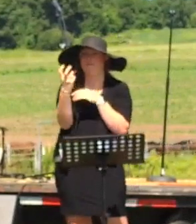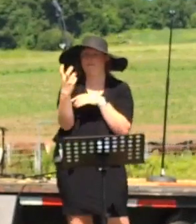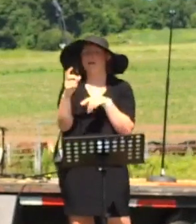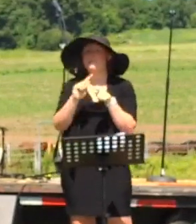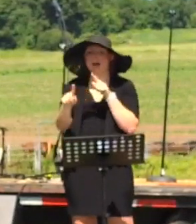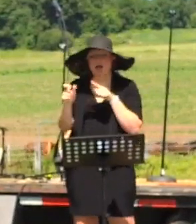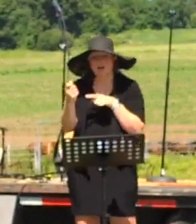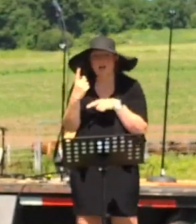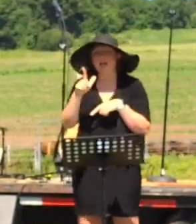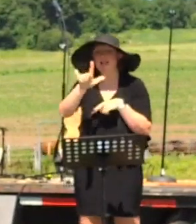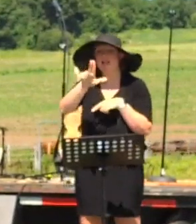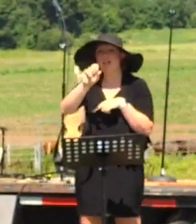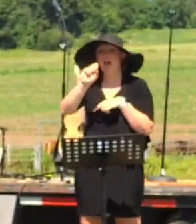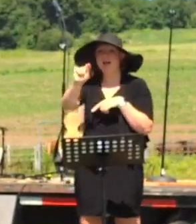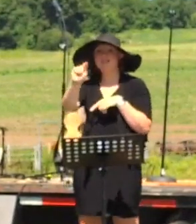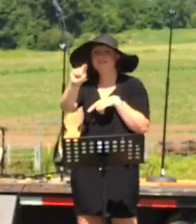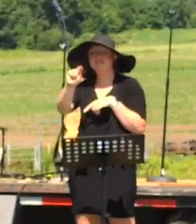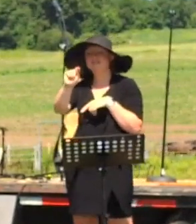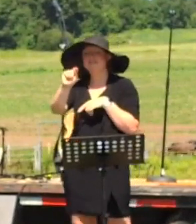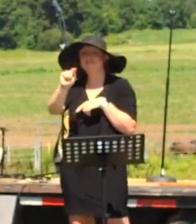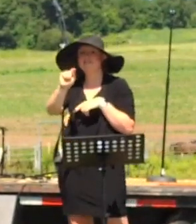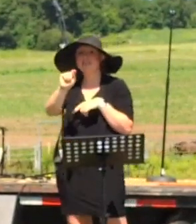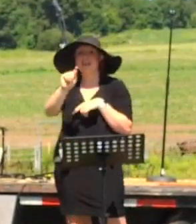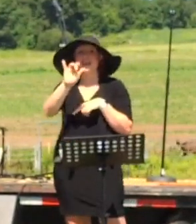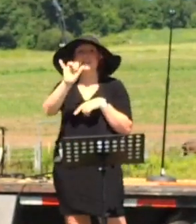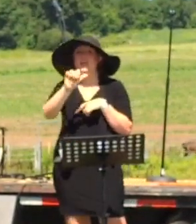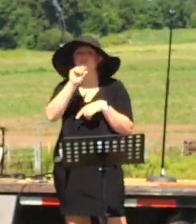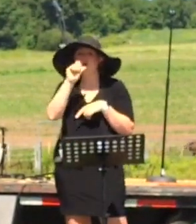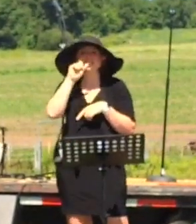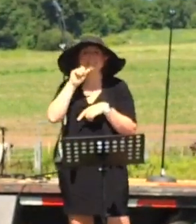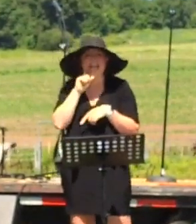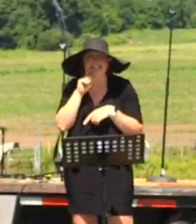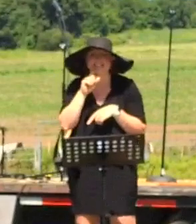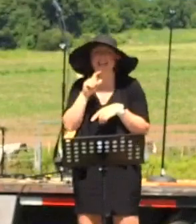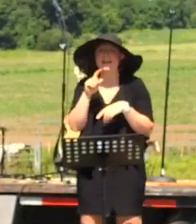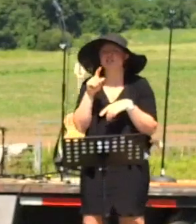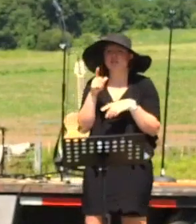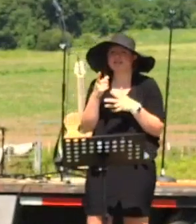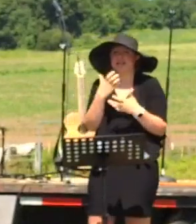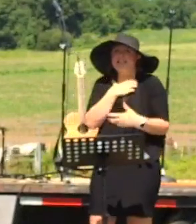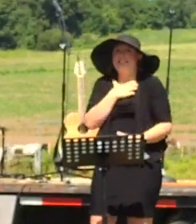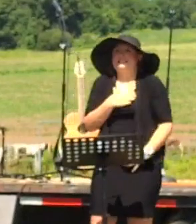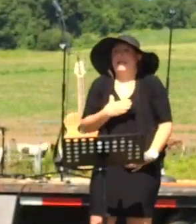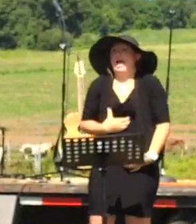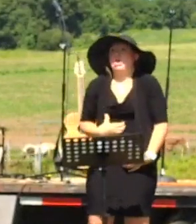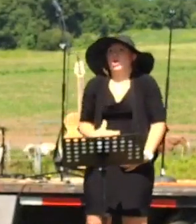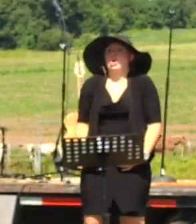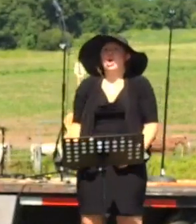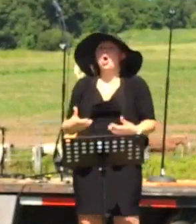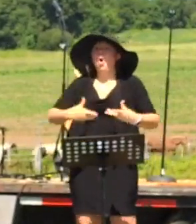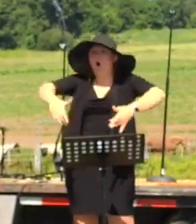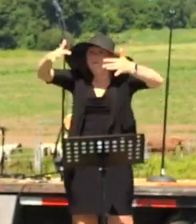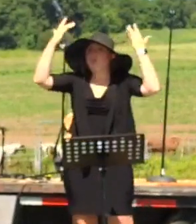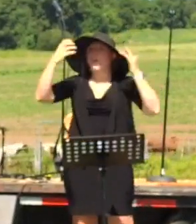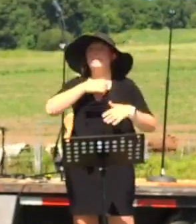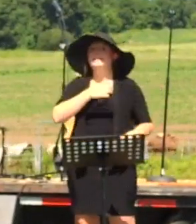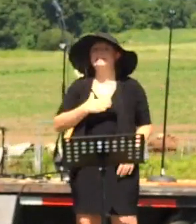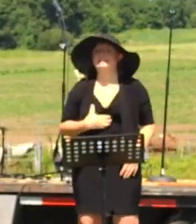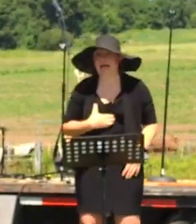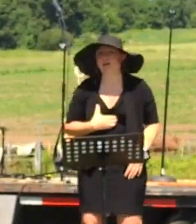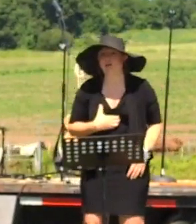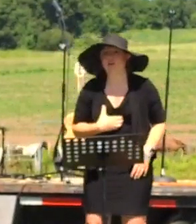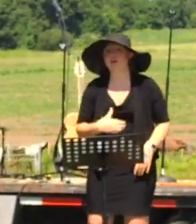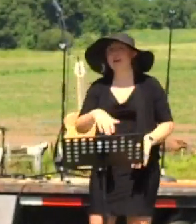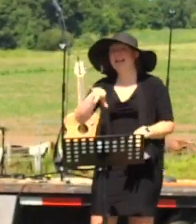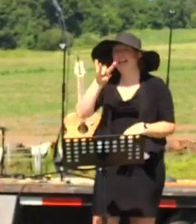the eights being that their core sin, it's that insatiable desire that is overwhelming. And